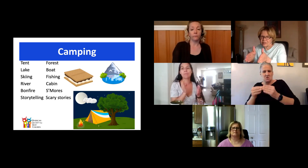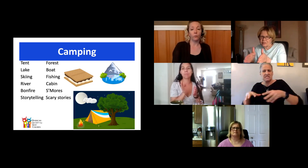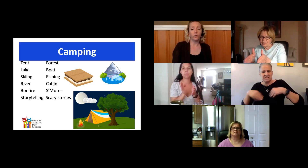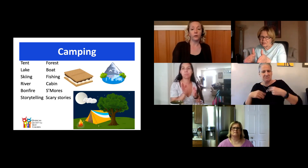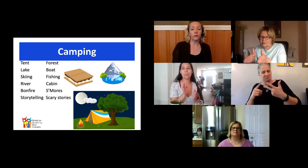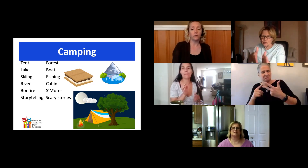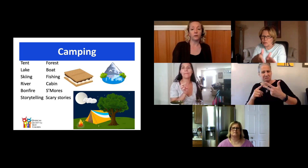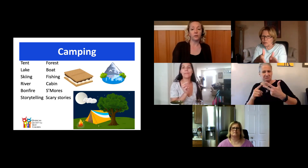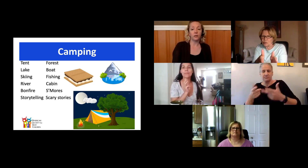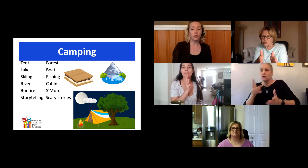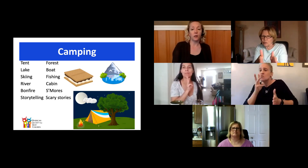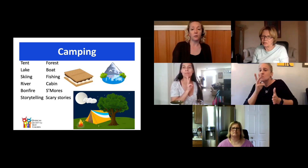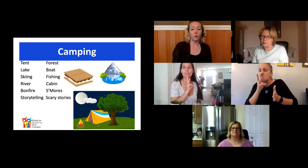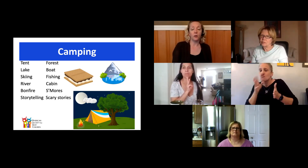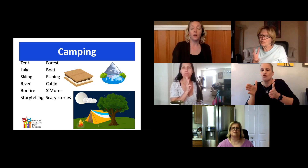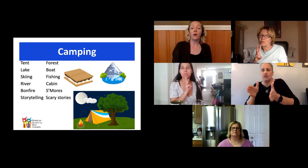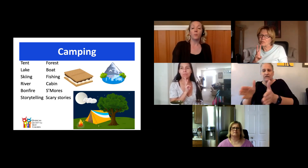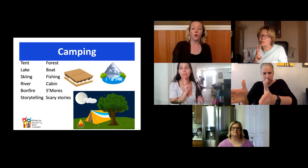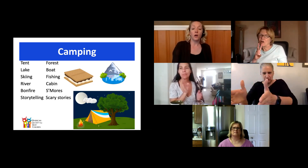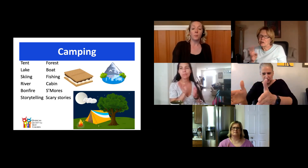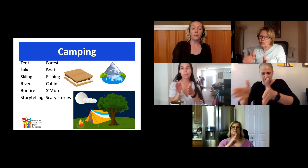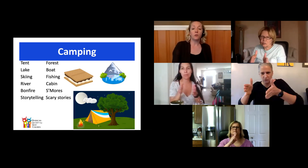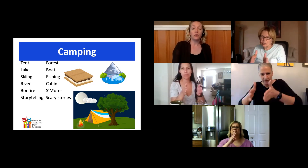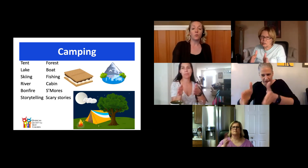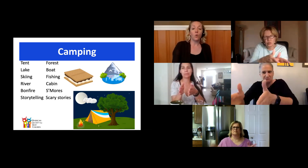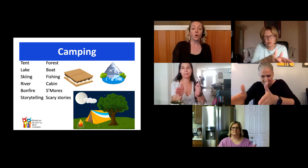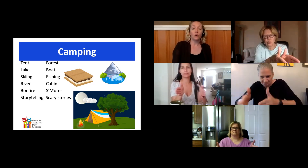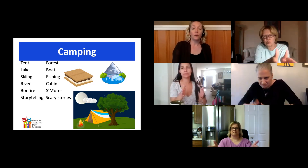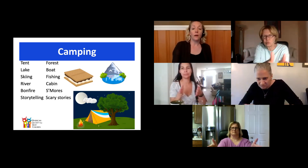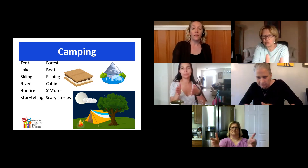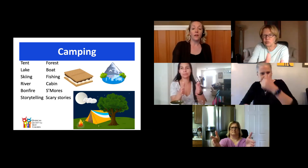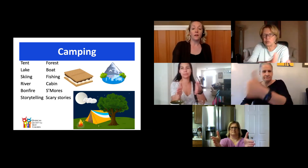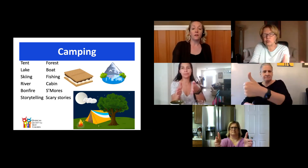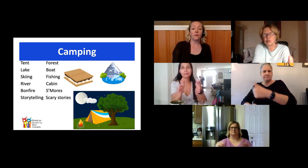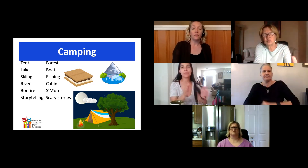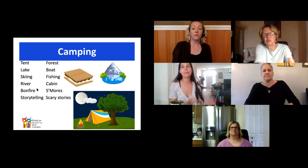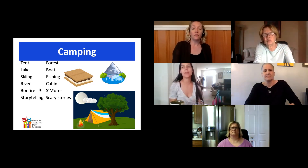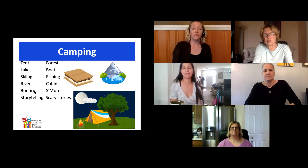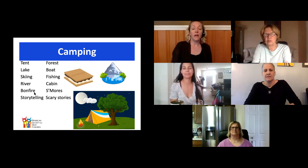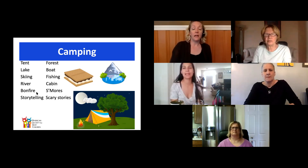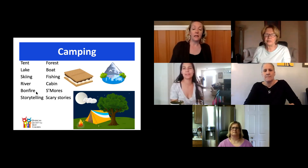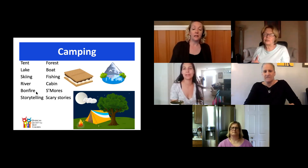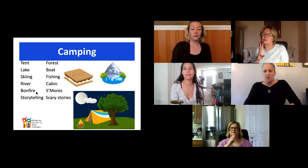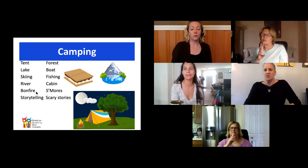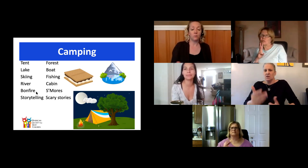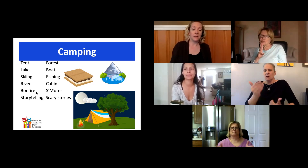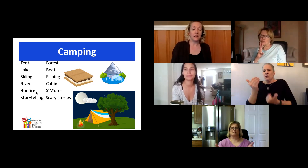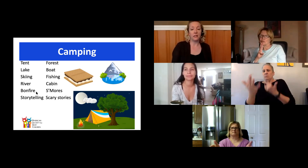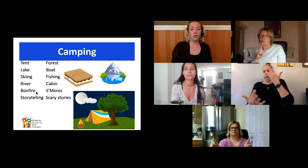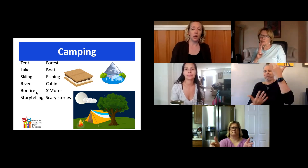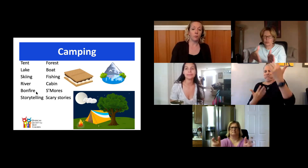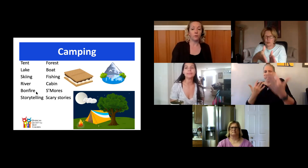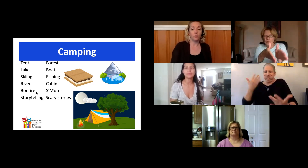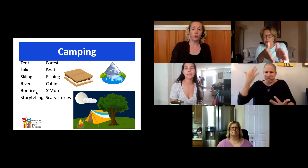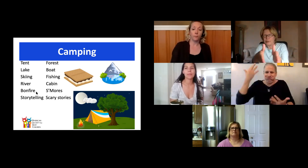More commonly, you see water and then the flat hands making that shape of the river.